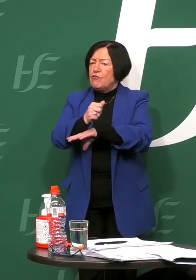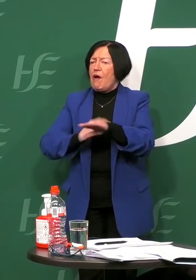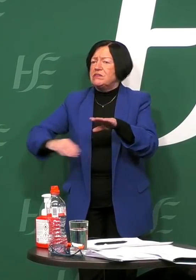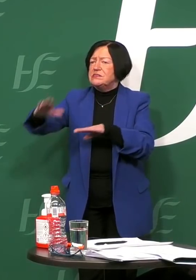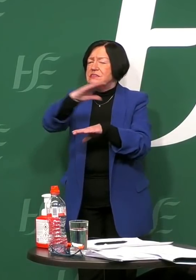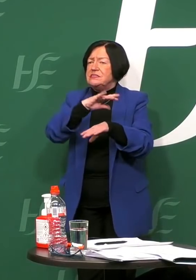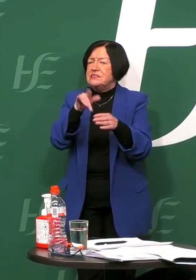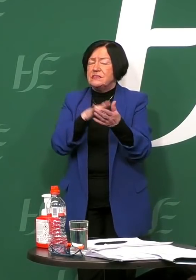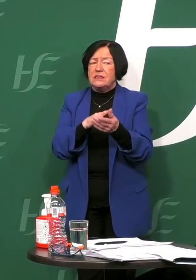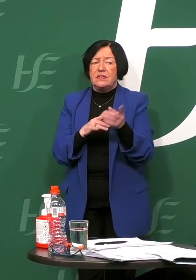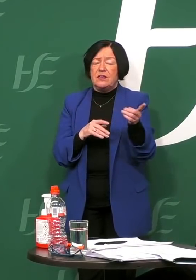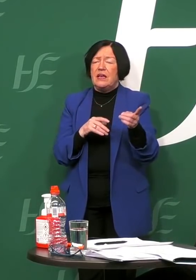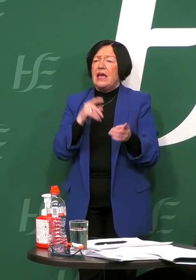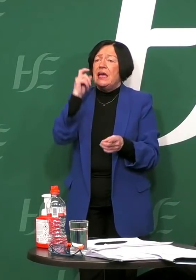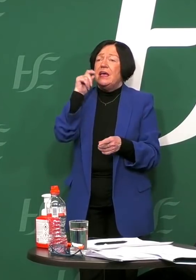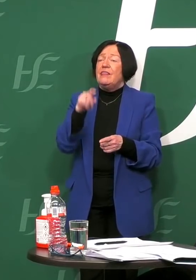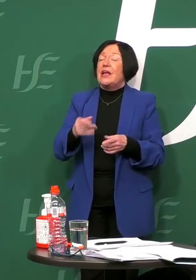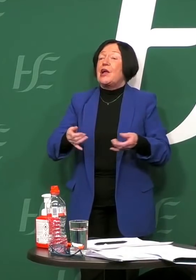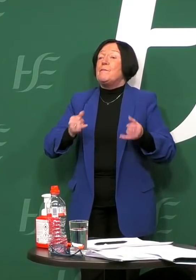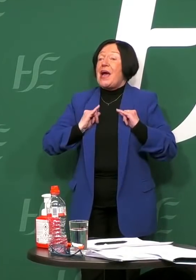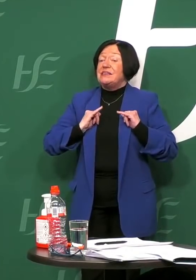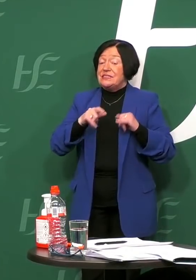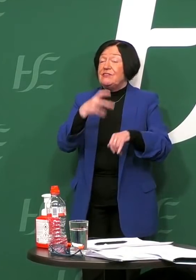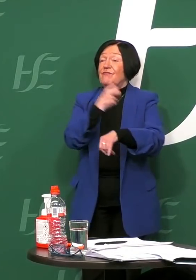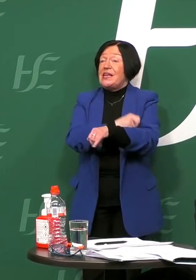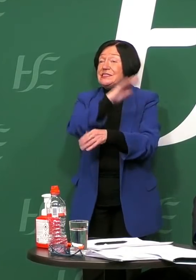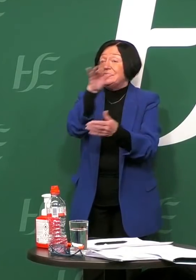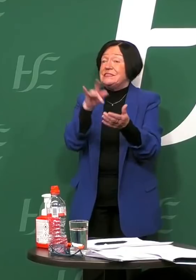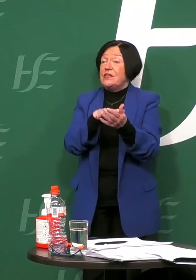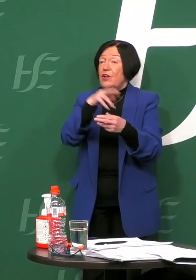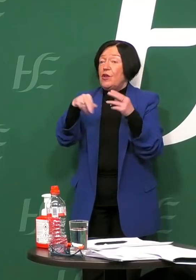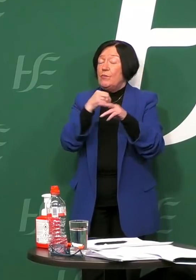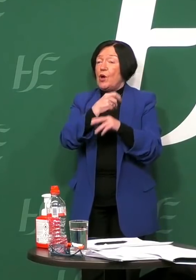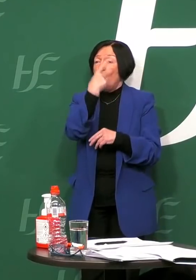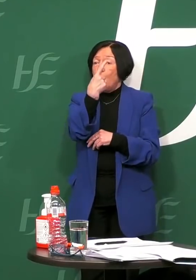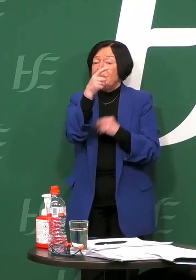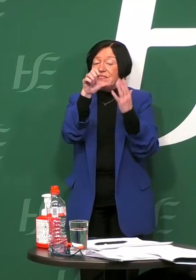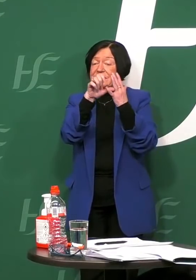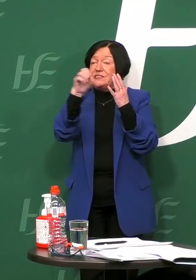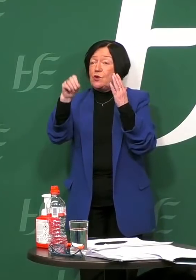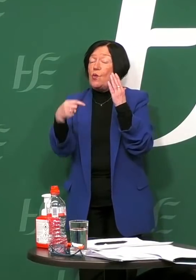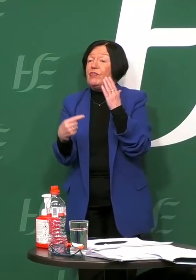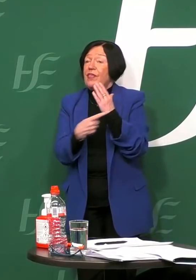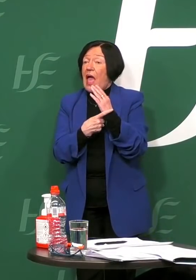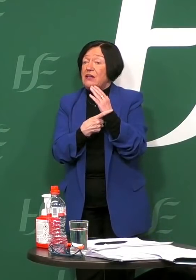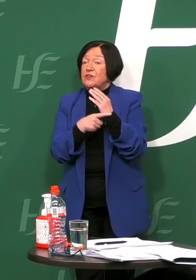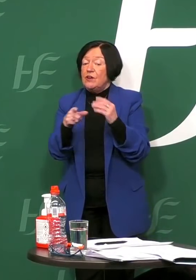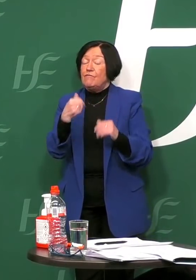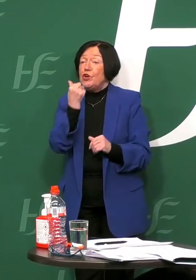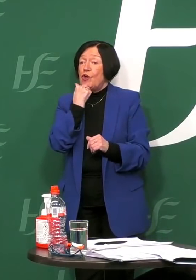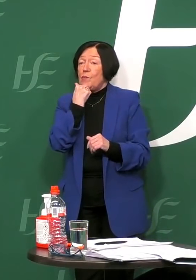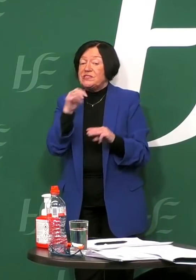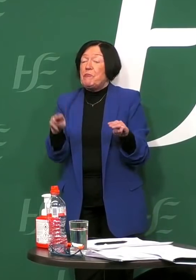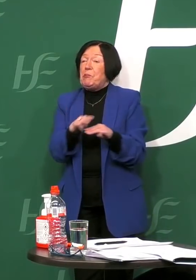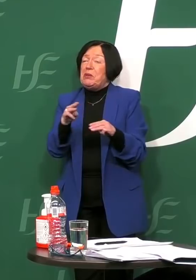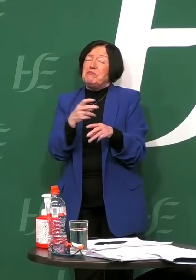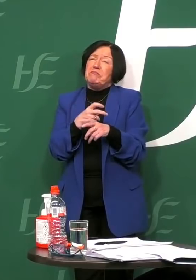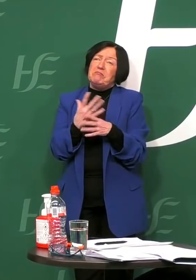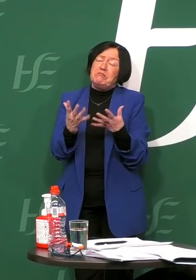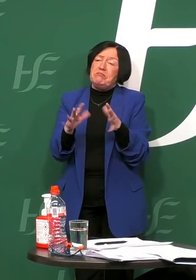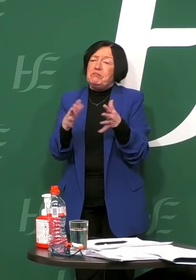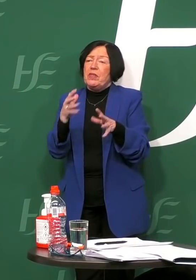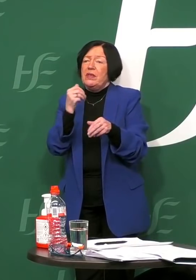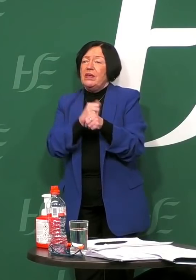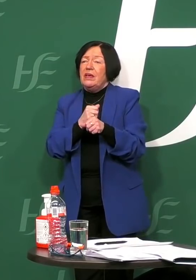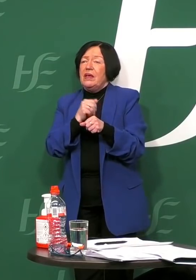vaccination centres? Yeah, so I suppose the capacity within the vaccination centres at the moment is around 160,000. In terms of numbers of people, it'll run, in